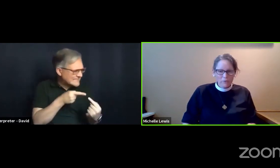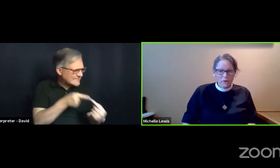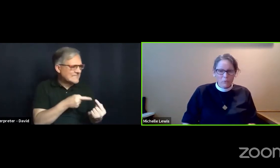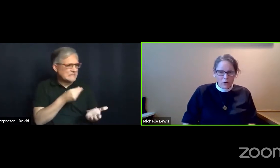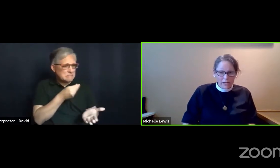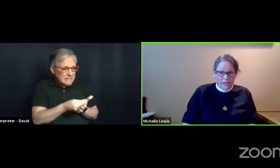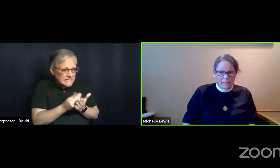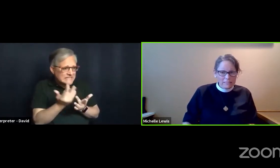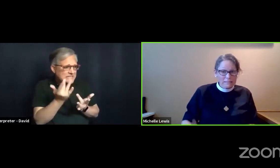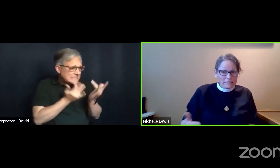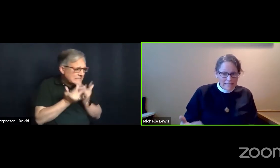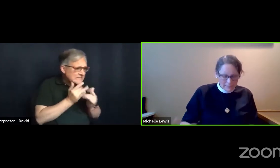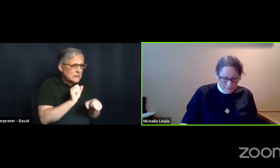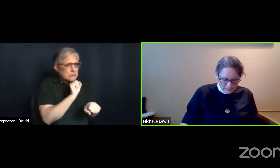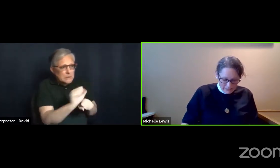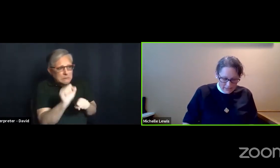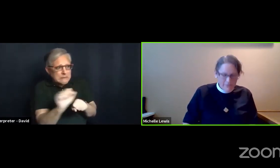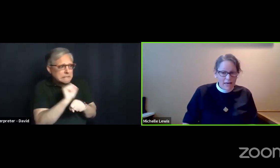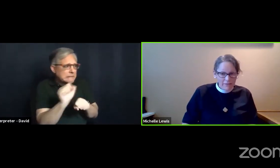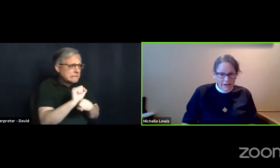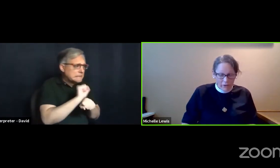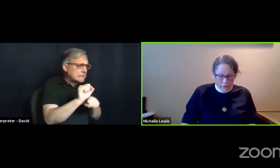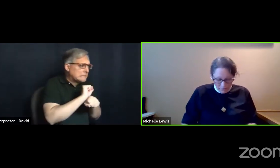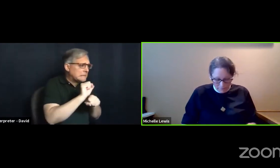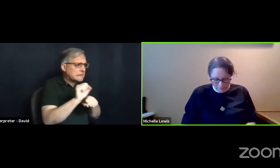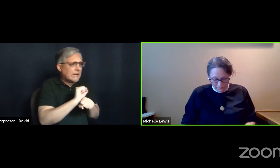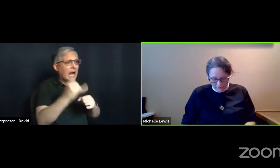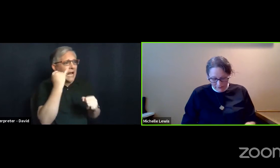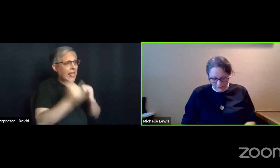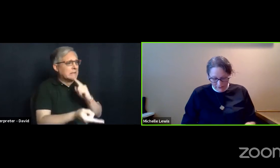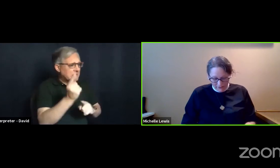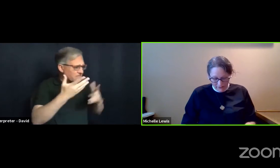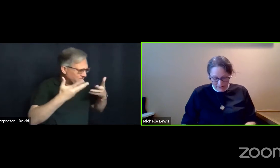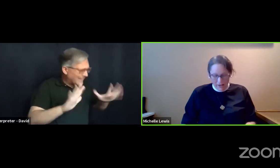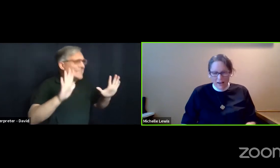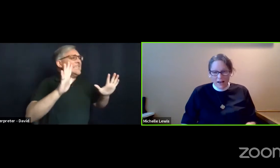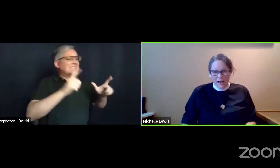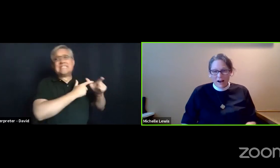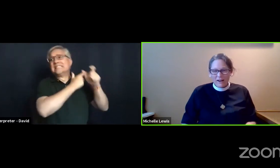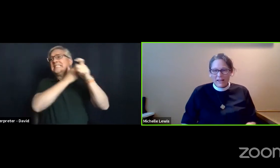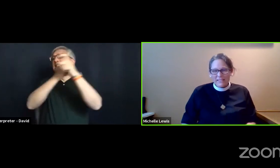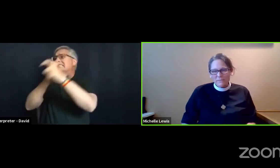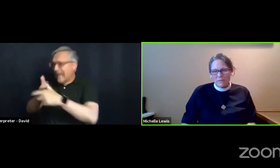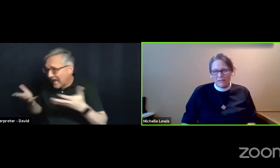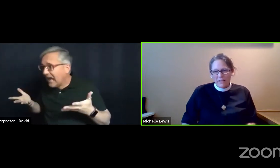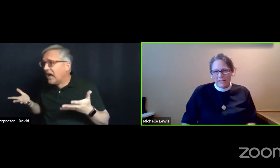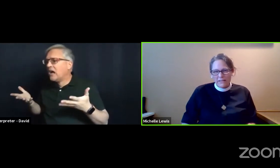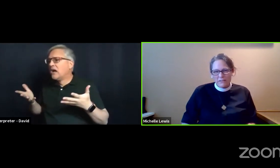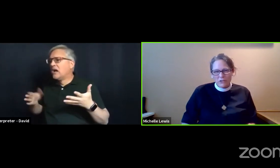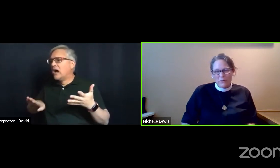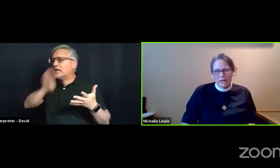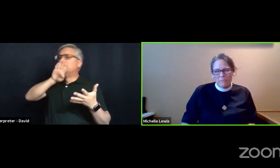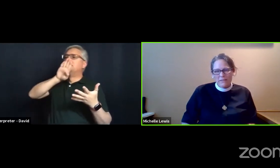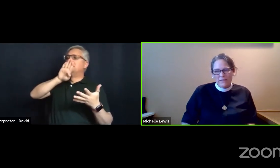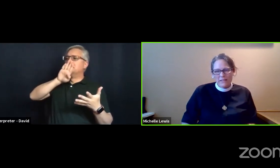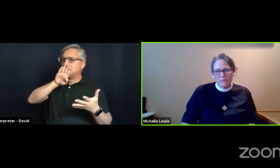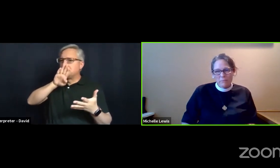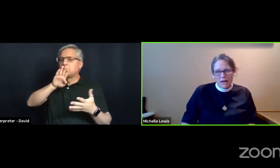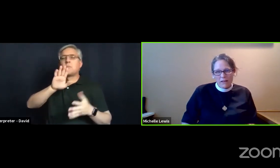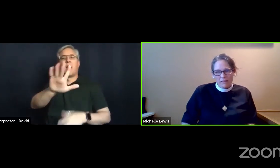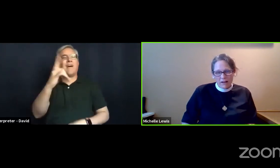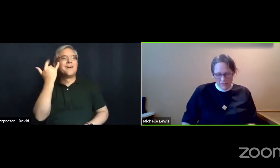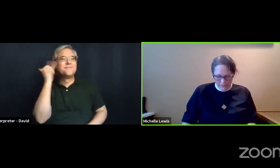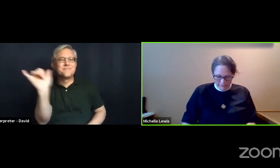who are working until the last minute, and then they go, It's a bit like showing up at the end